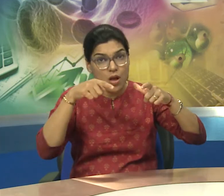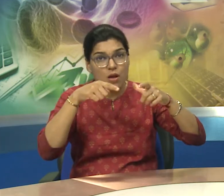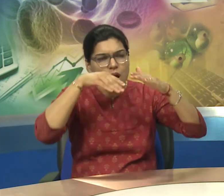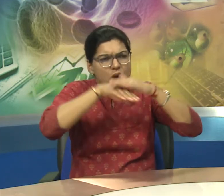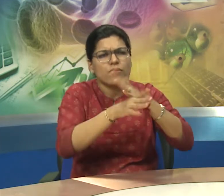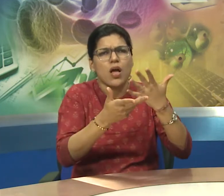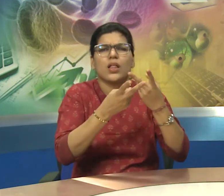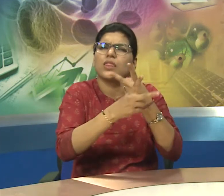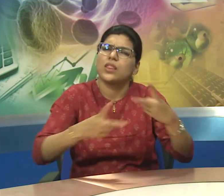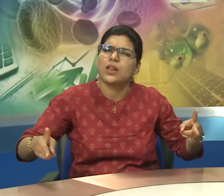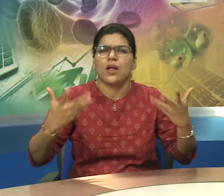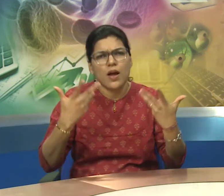wholesaler.